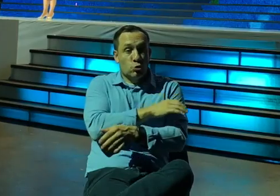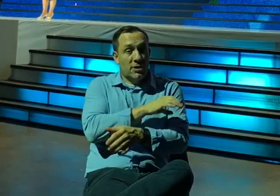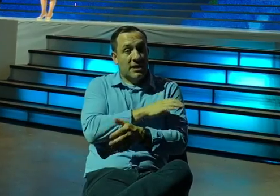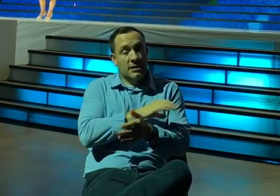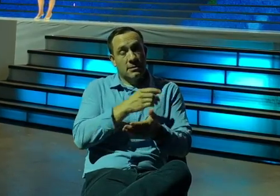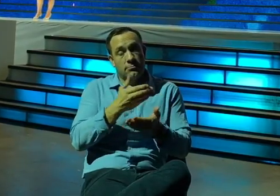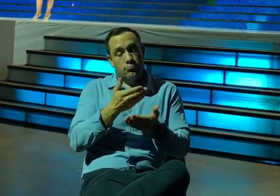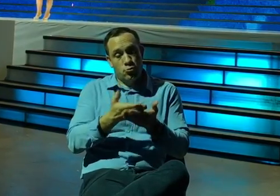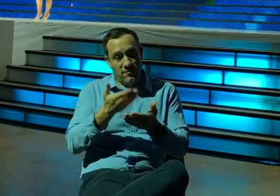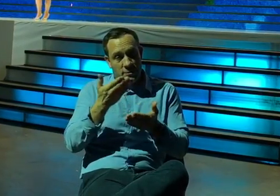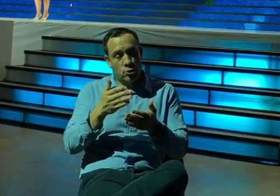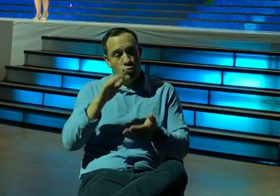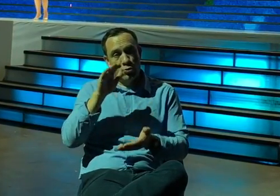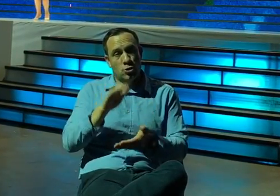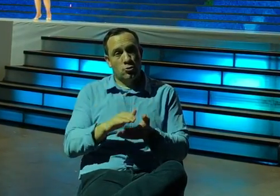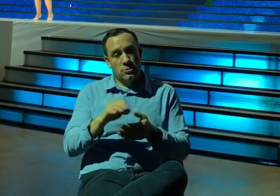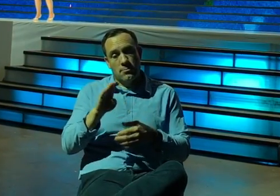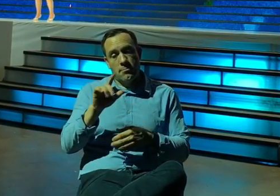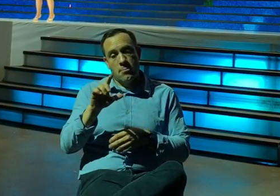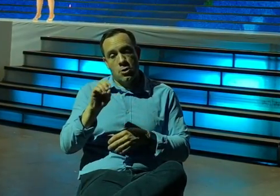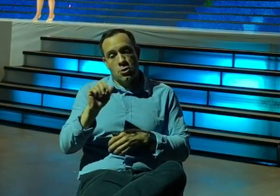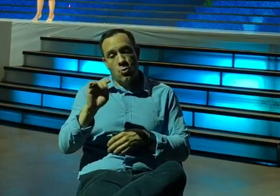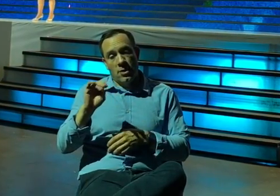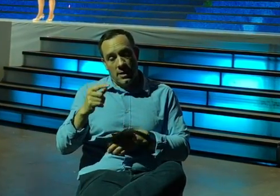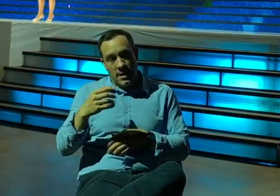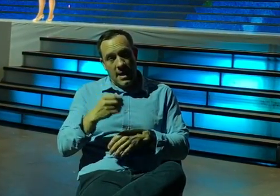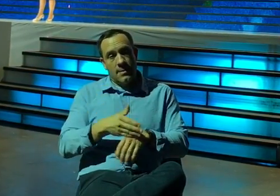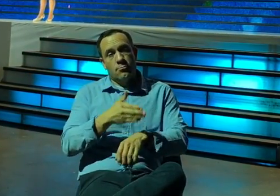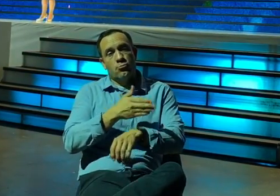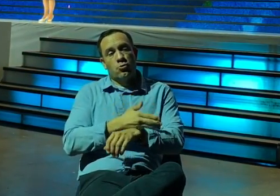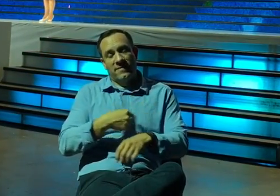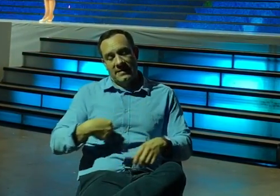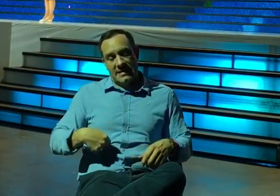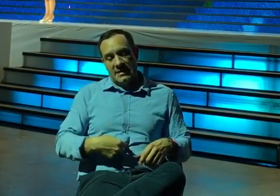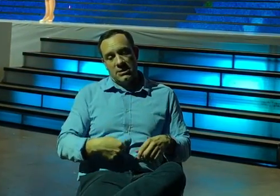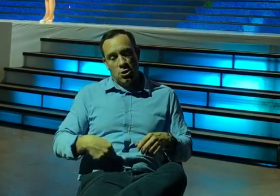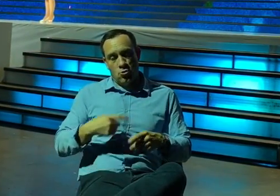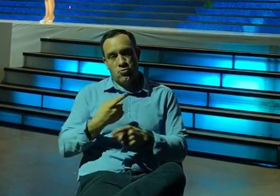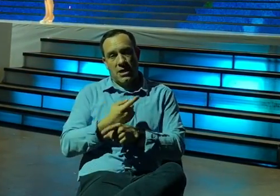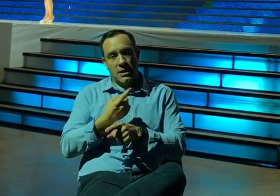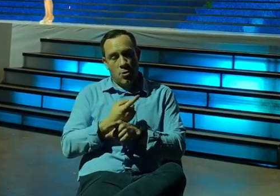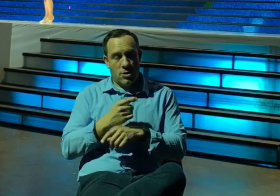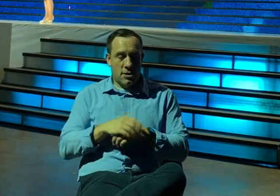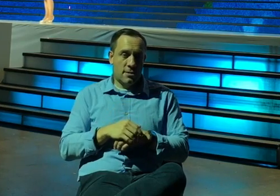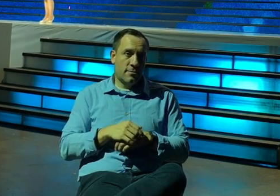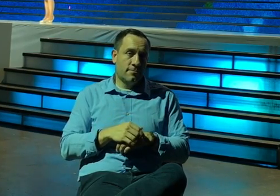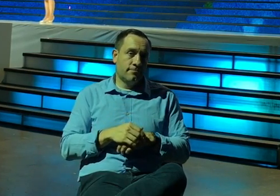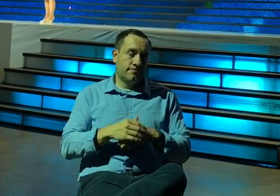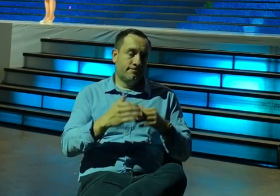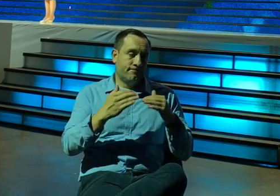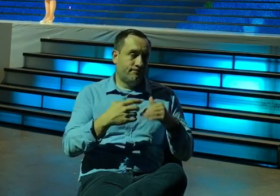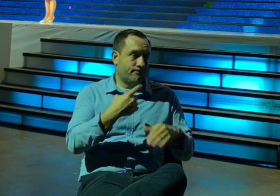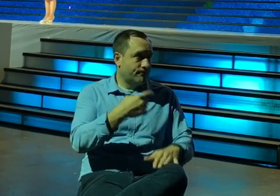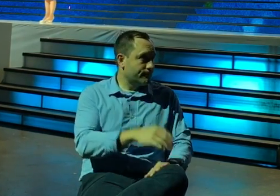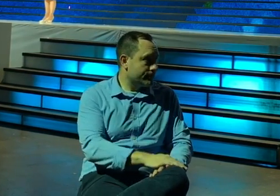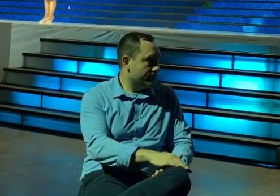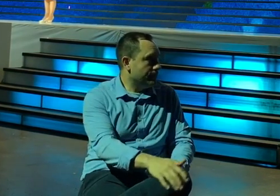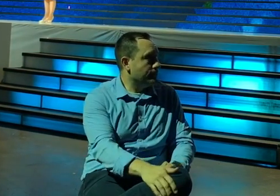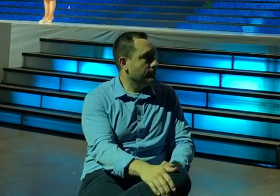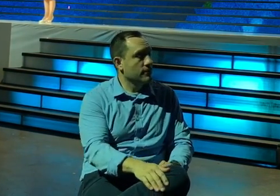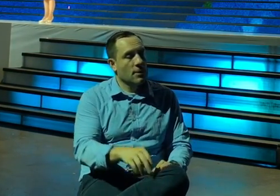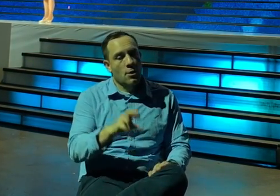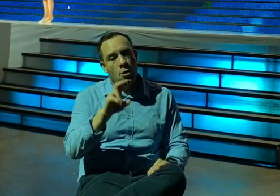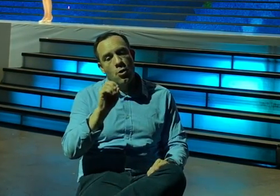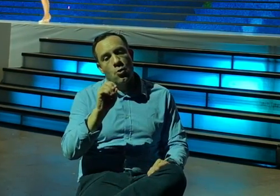reduce bloating and improve intestinal regularity. Then we have Bifidobacterium longum,